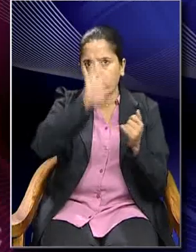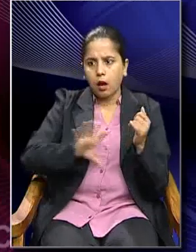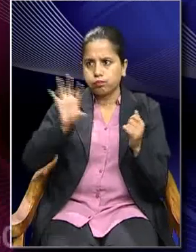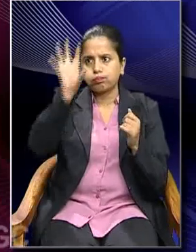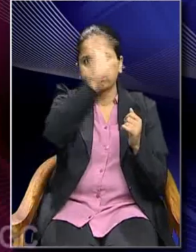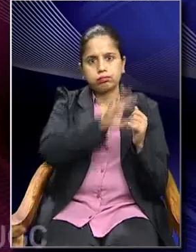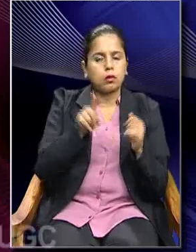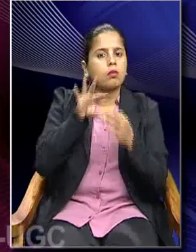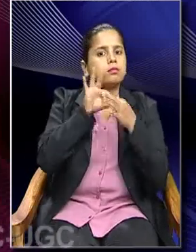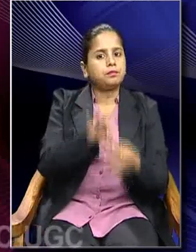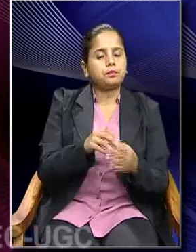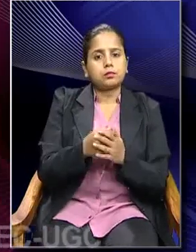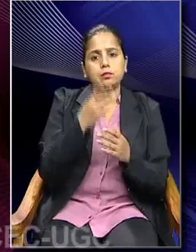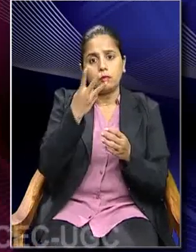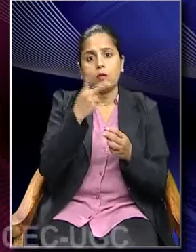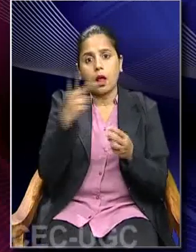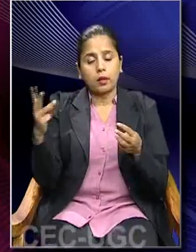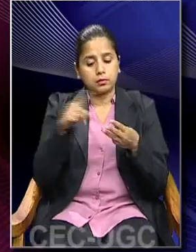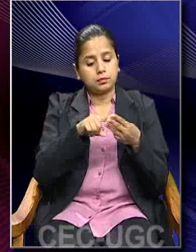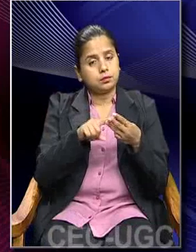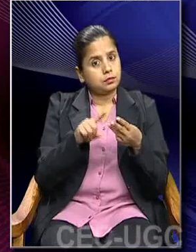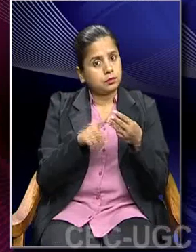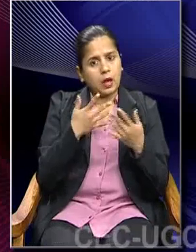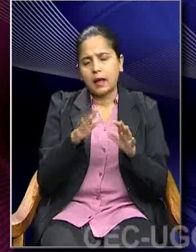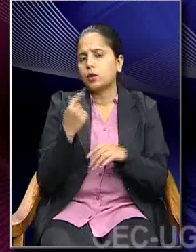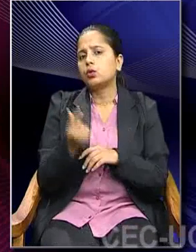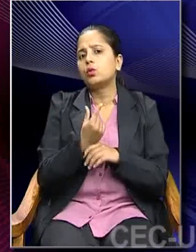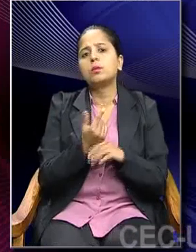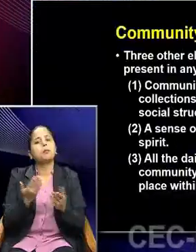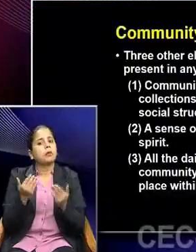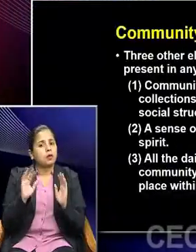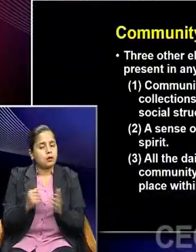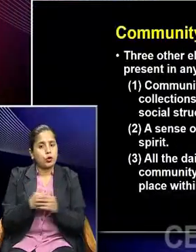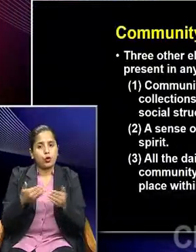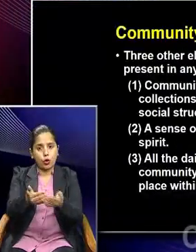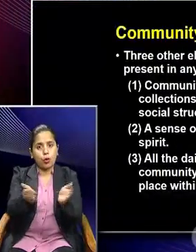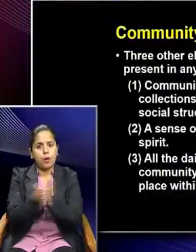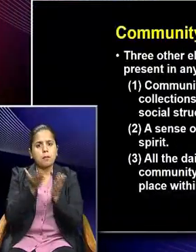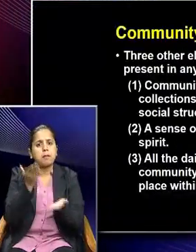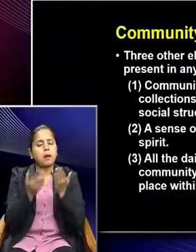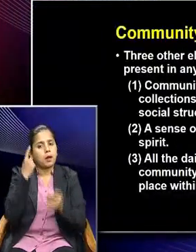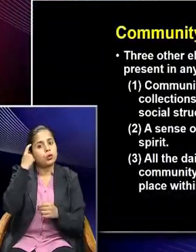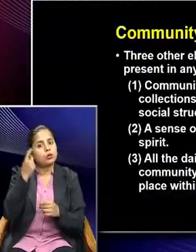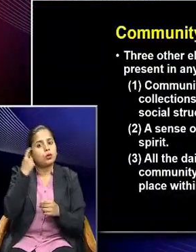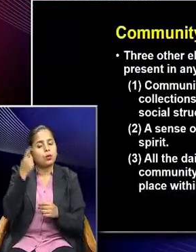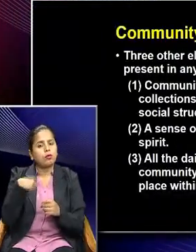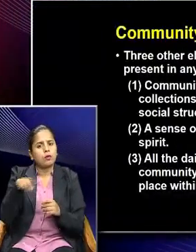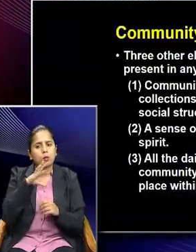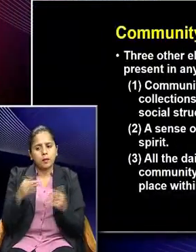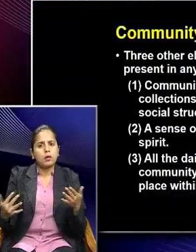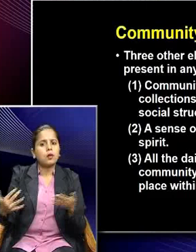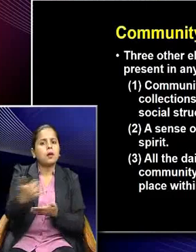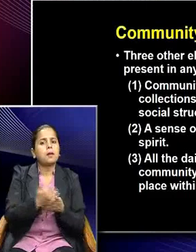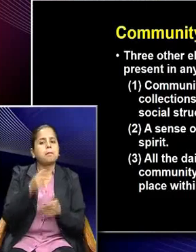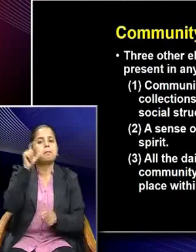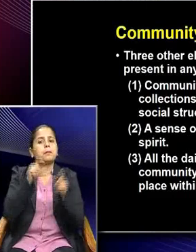Three other elements may also be present in any uses. Communities may be thought of as a collection of people